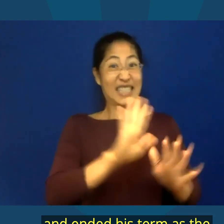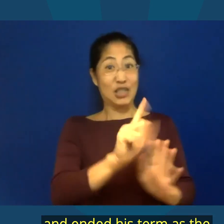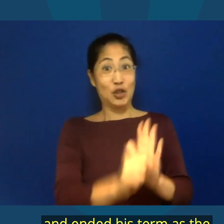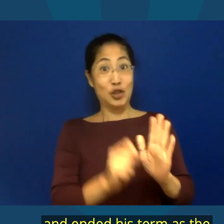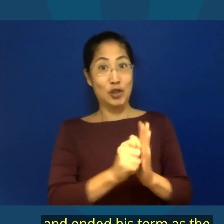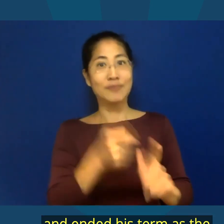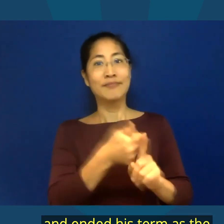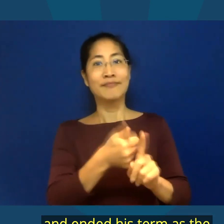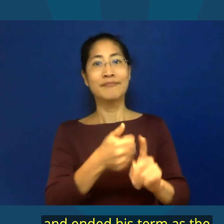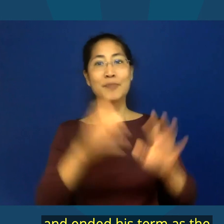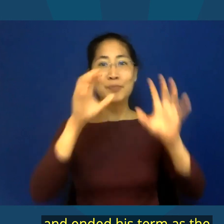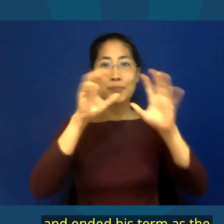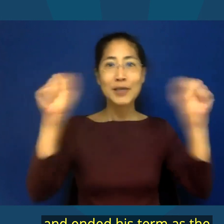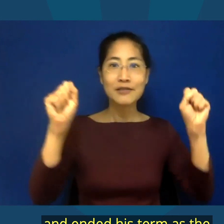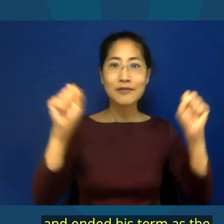board.